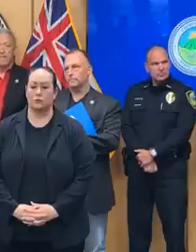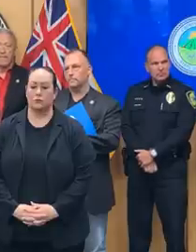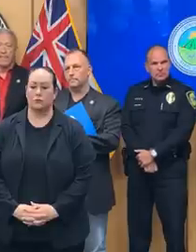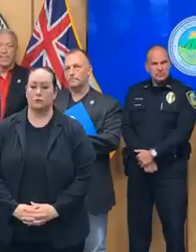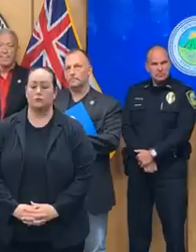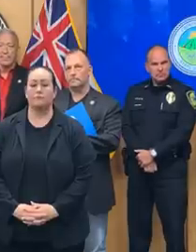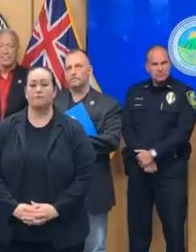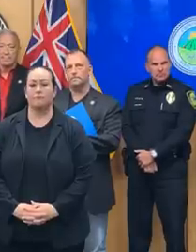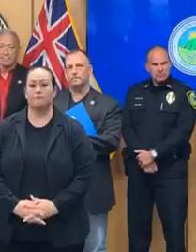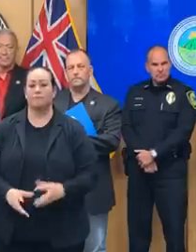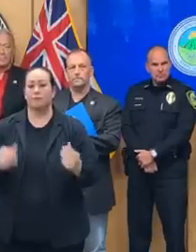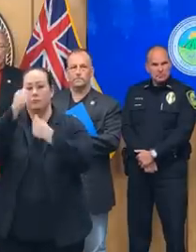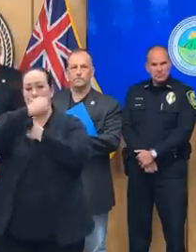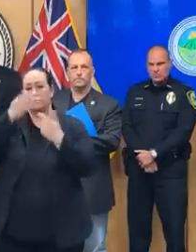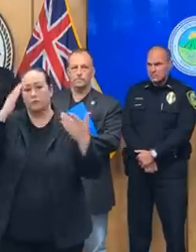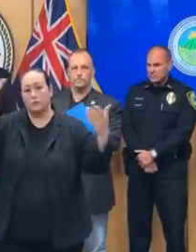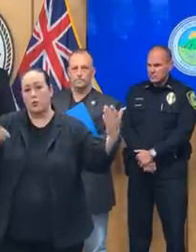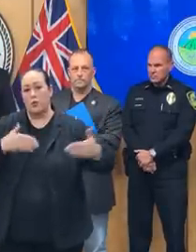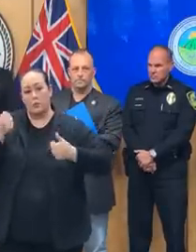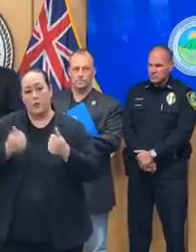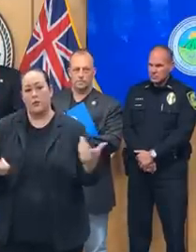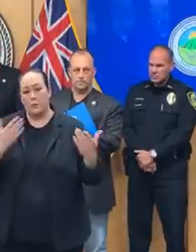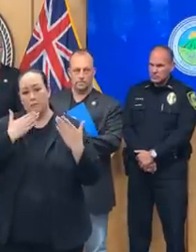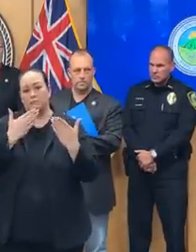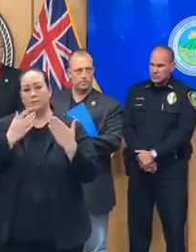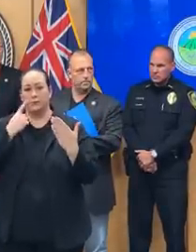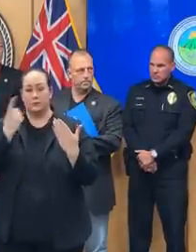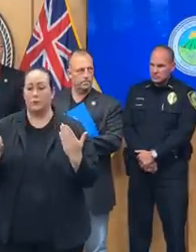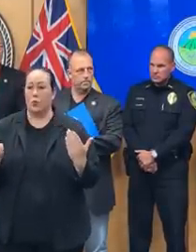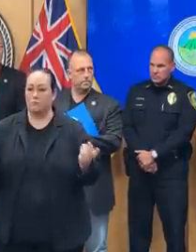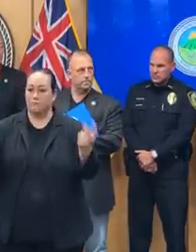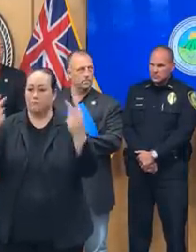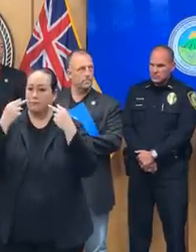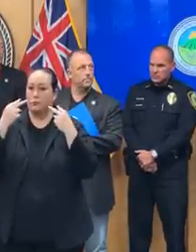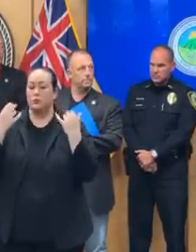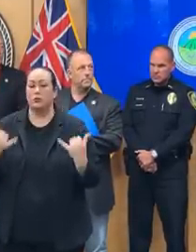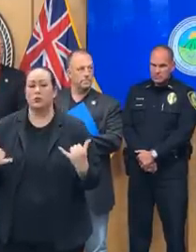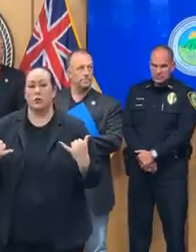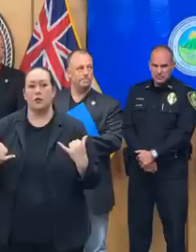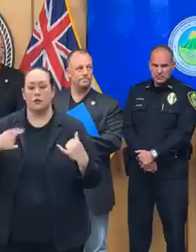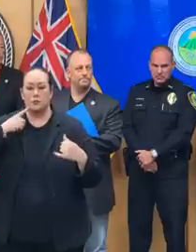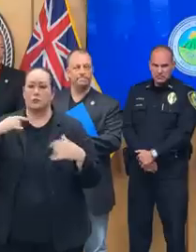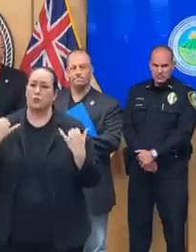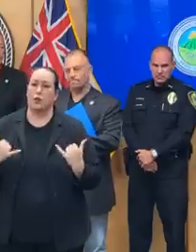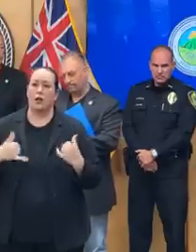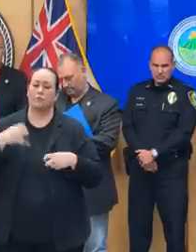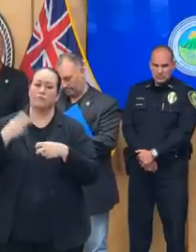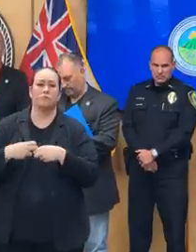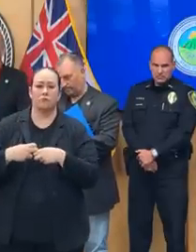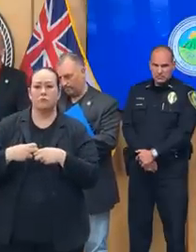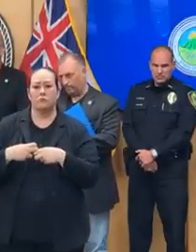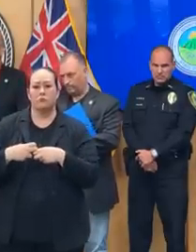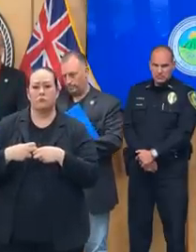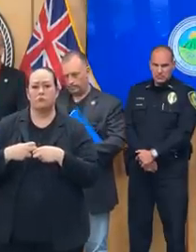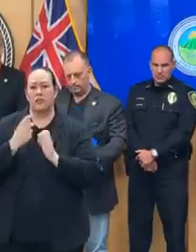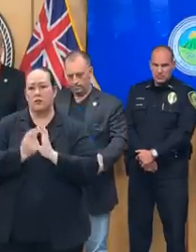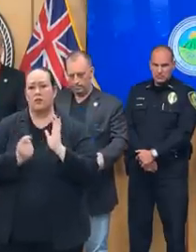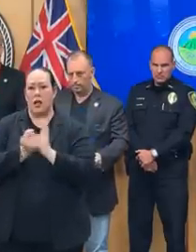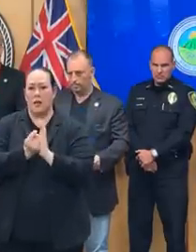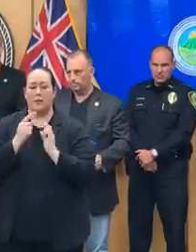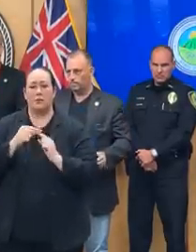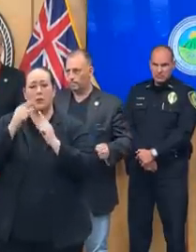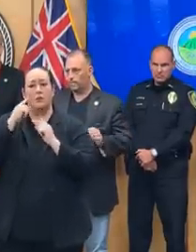Okay. Ano'ai ke aloha ya kākou. Thank you for joining us today during this most difficult time, especially for the